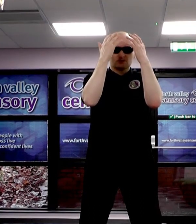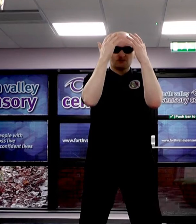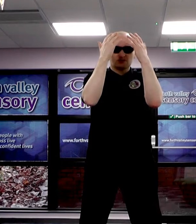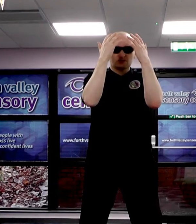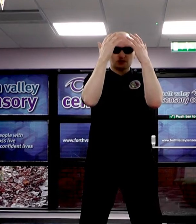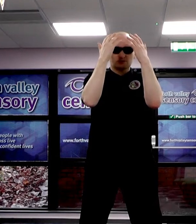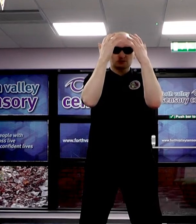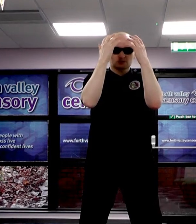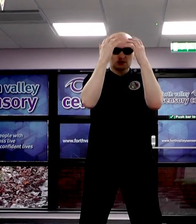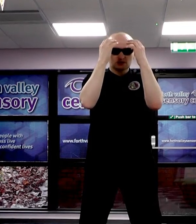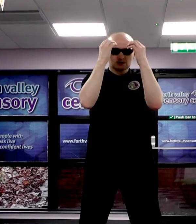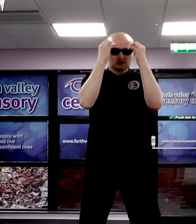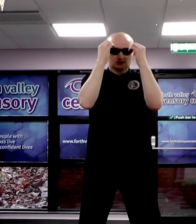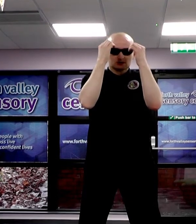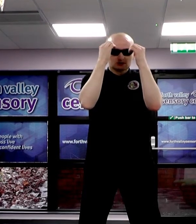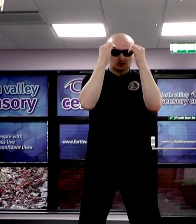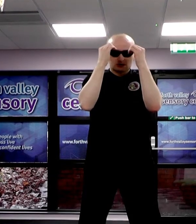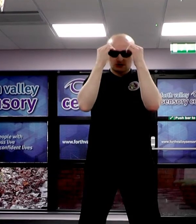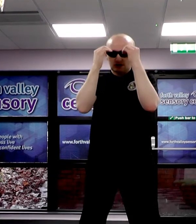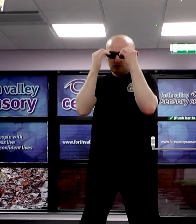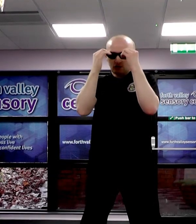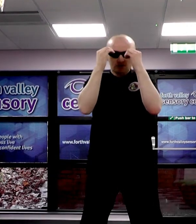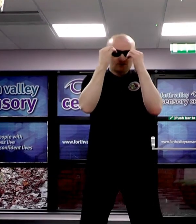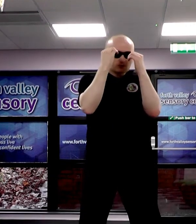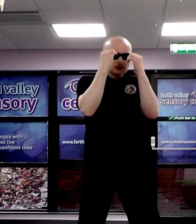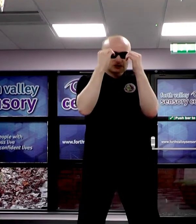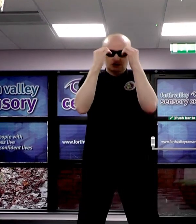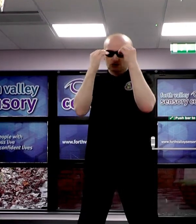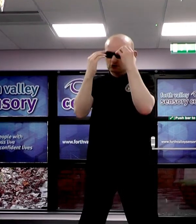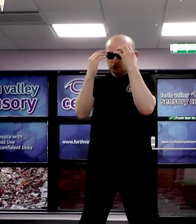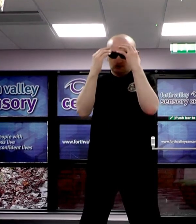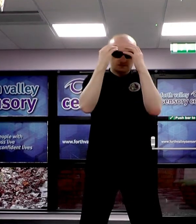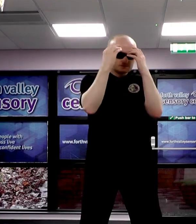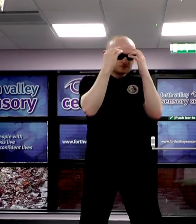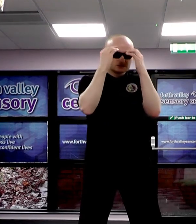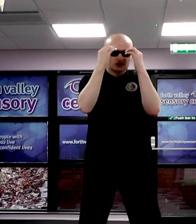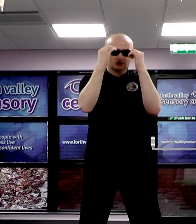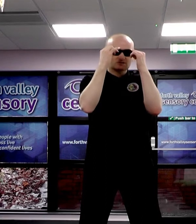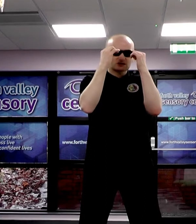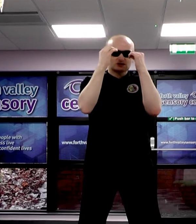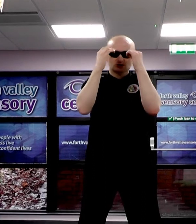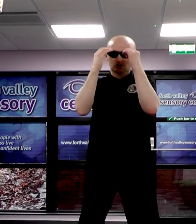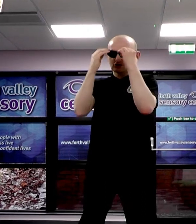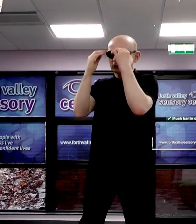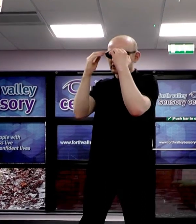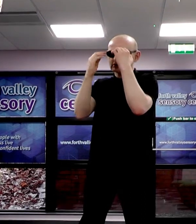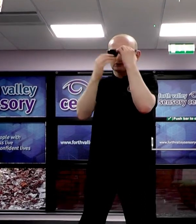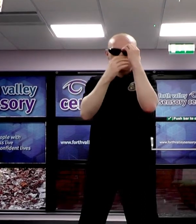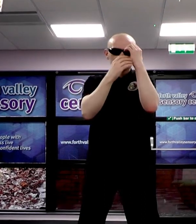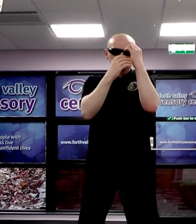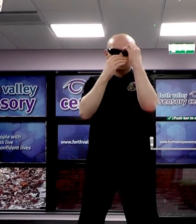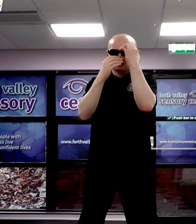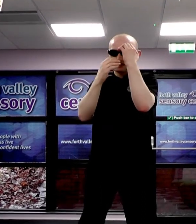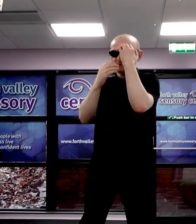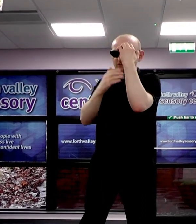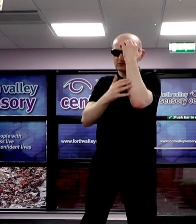front of your eyebrows, okay? So I'd like you to move your waist as you're doing it. As I've said, as you turn your waist to the left, your